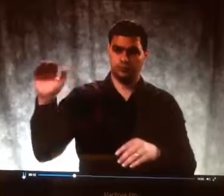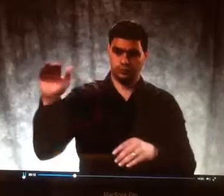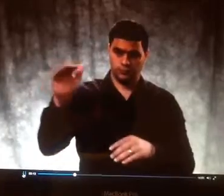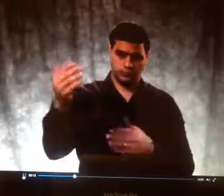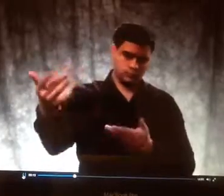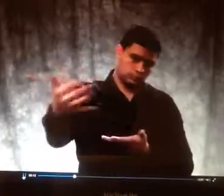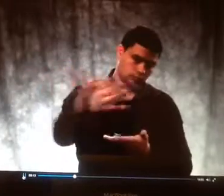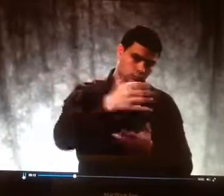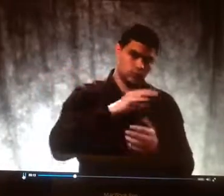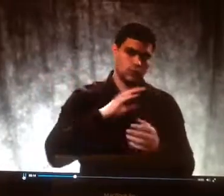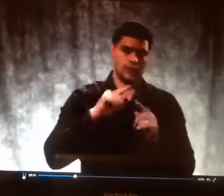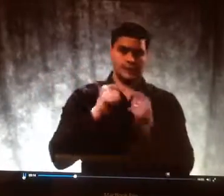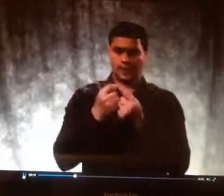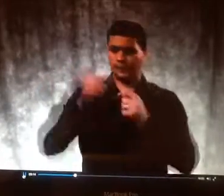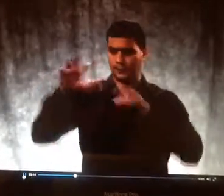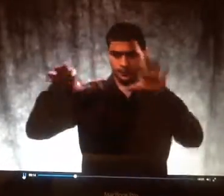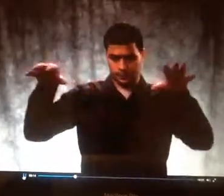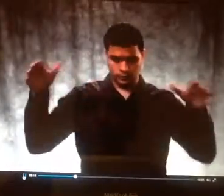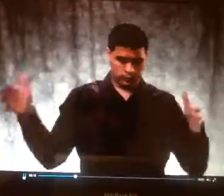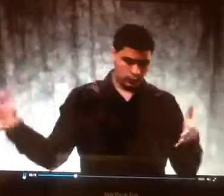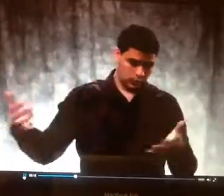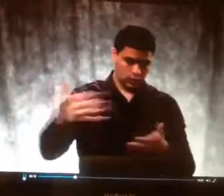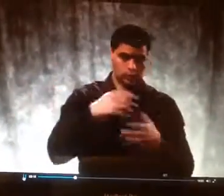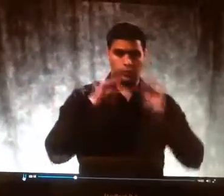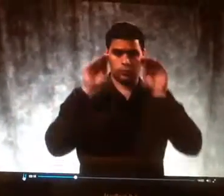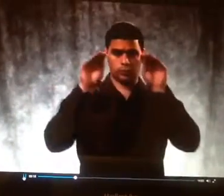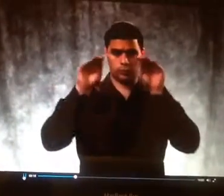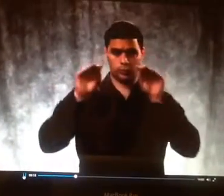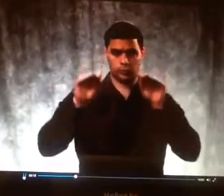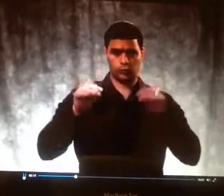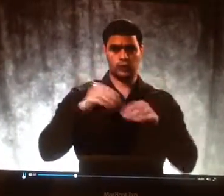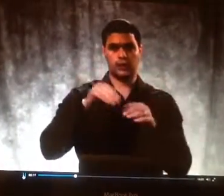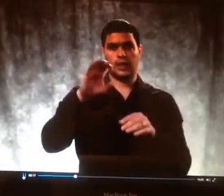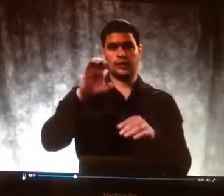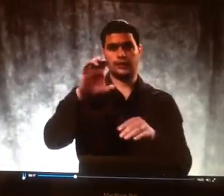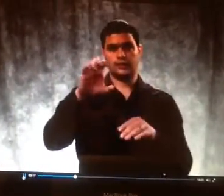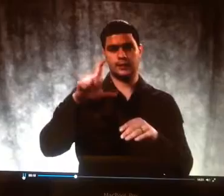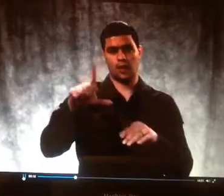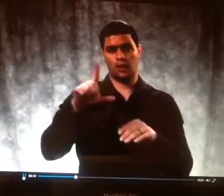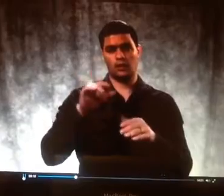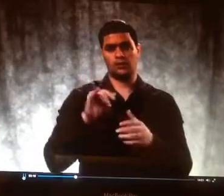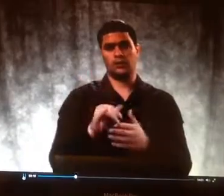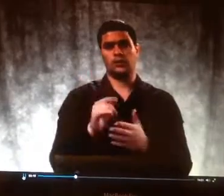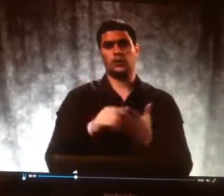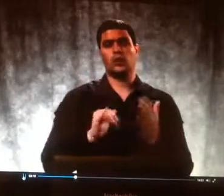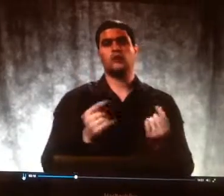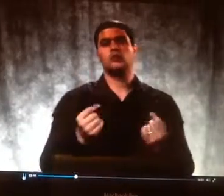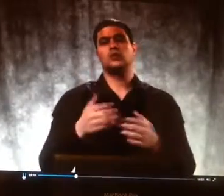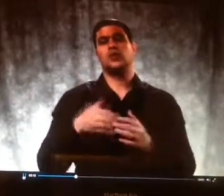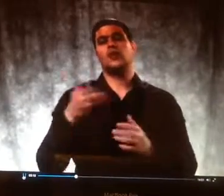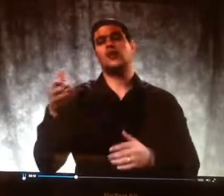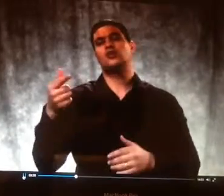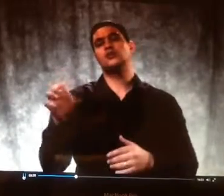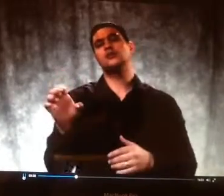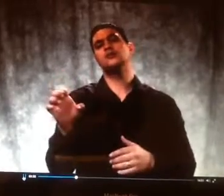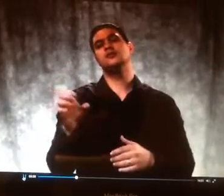And I would go to all these different users and all these different teams, and I would collect data from their individual projects, and I